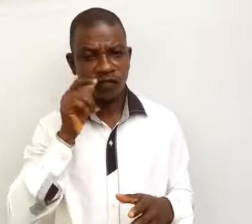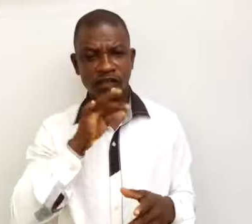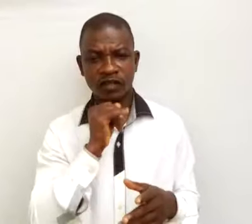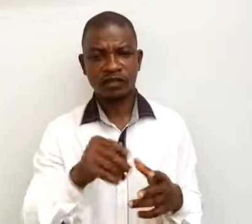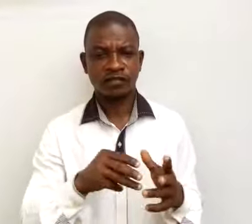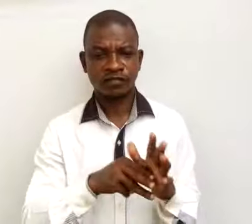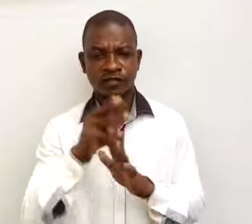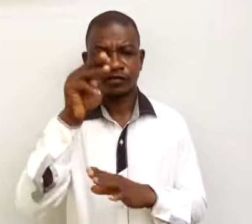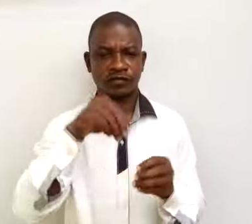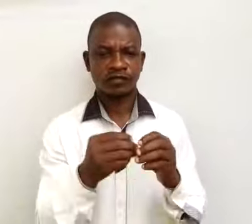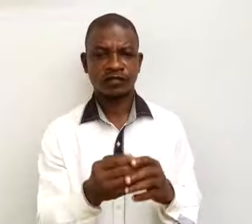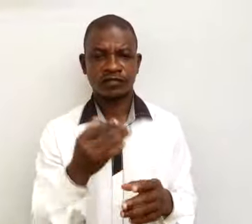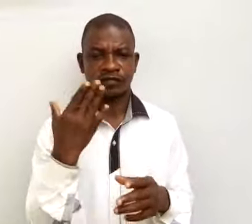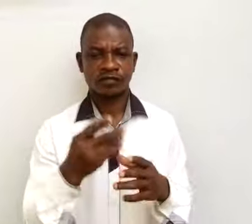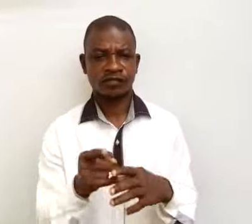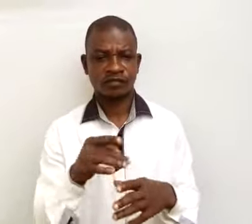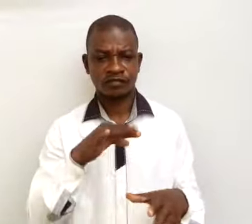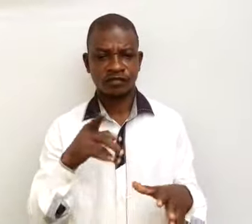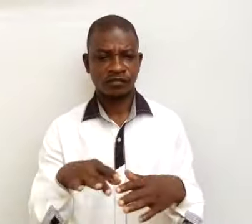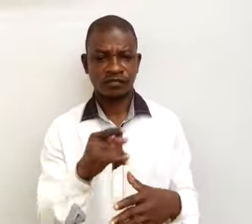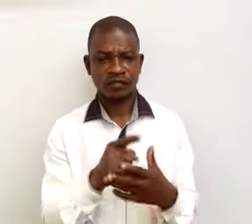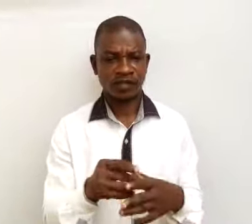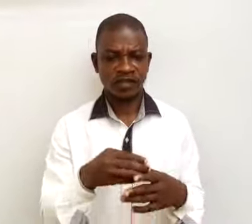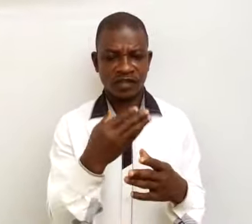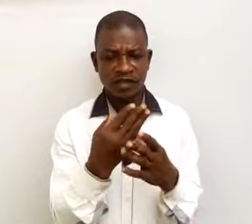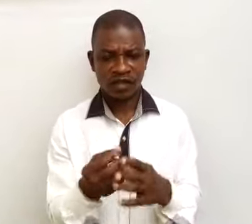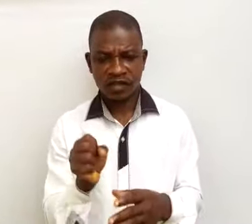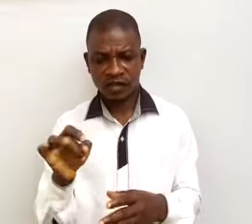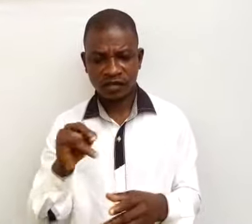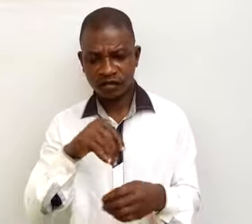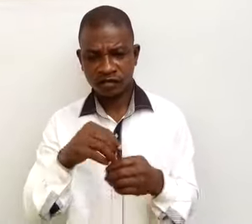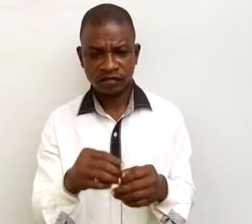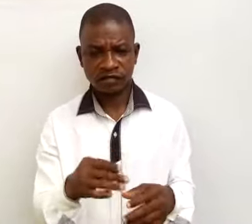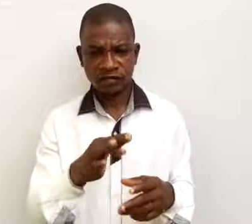host bloodstream and settle in the veins of the gut.